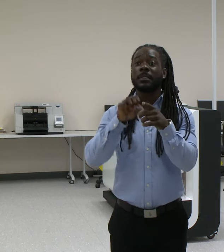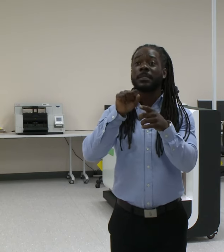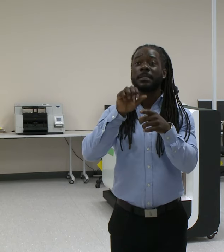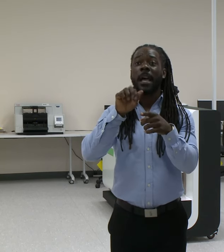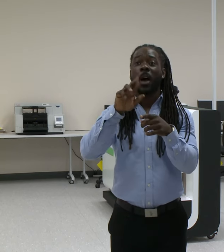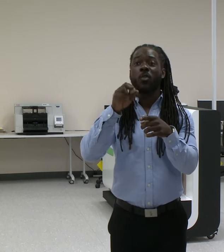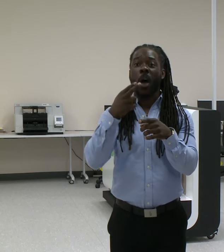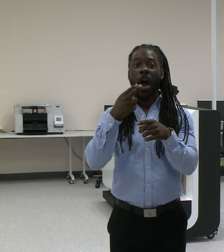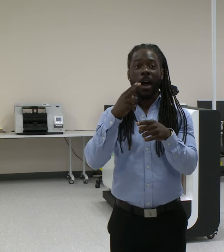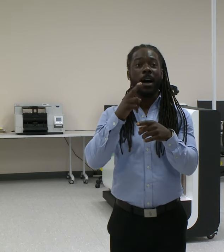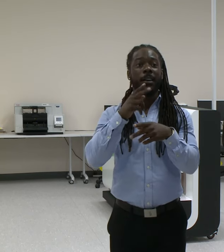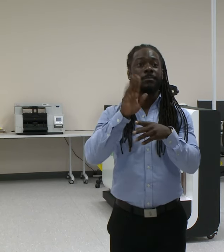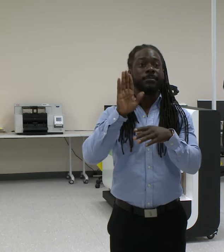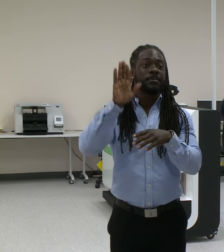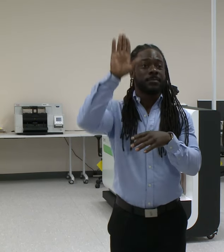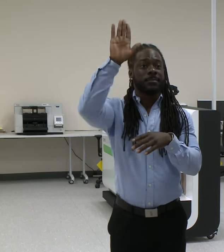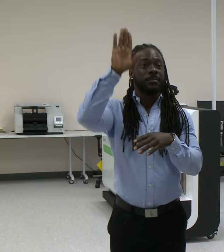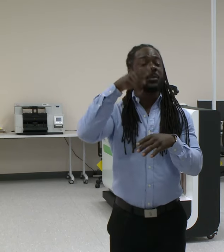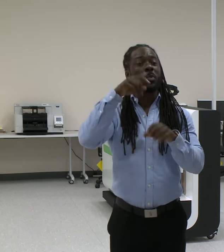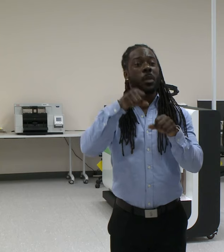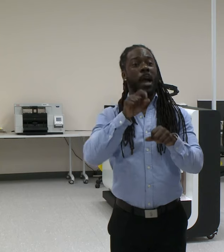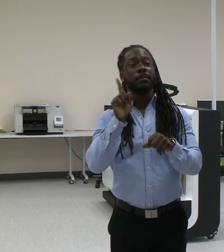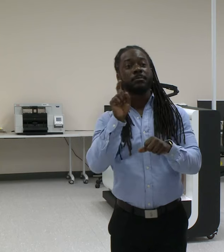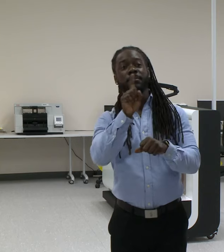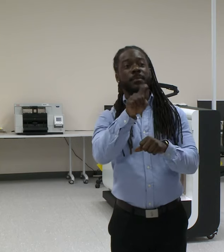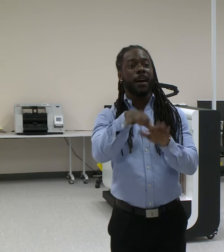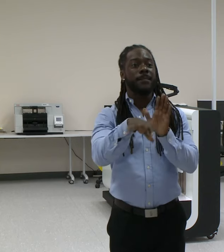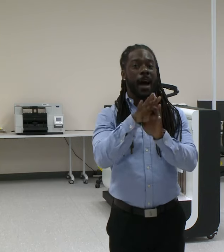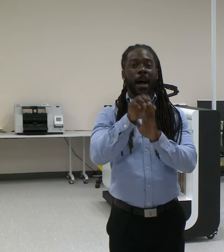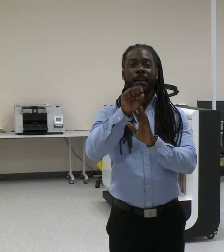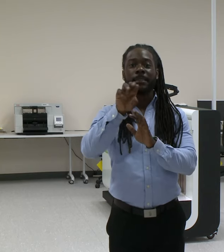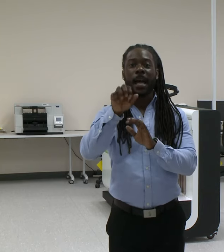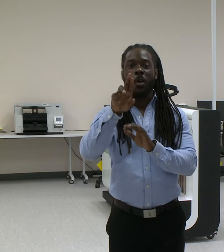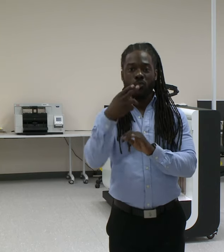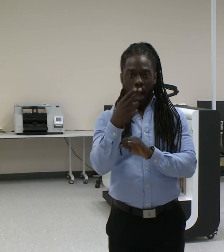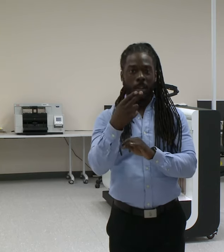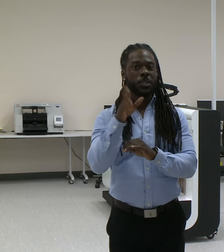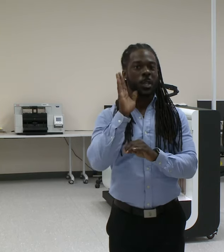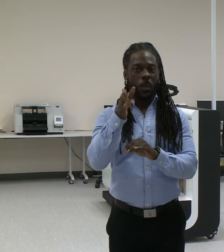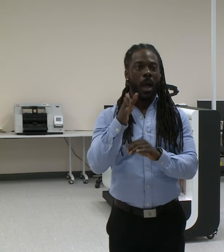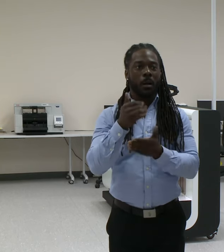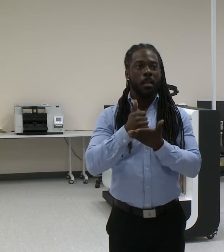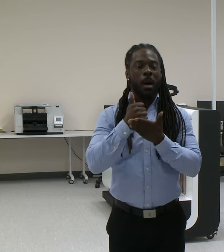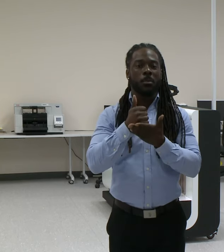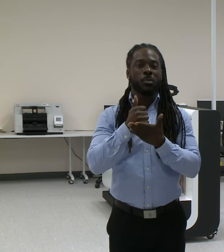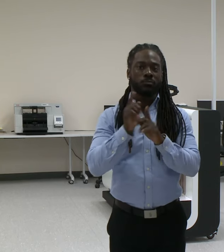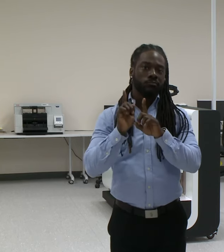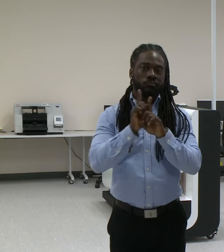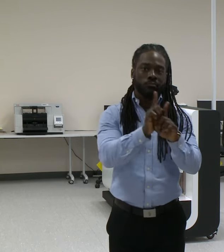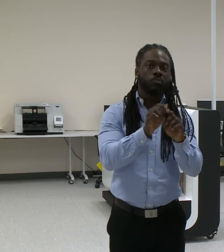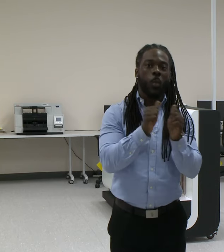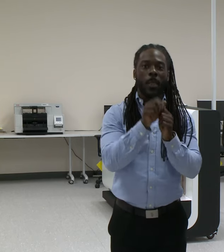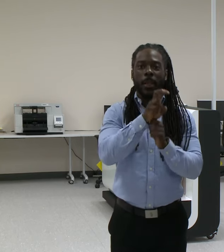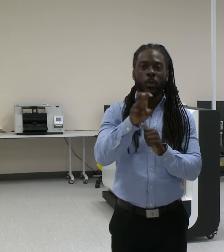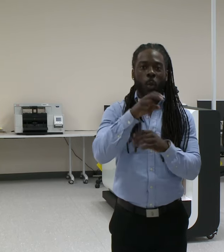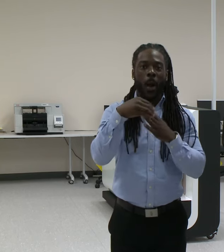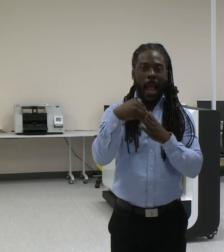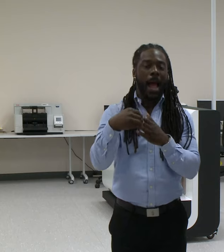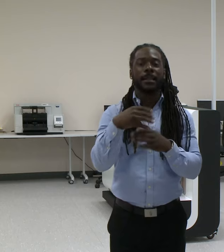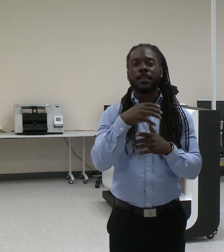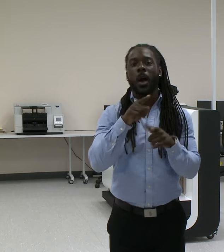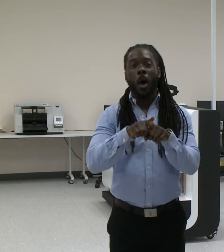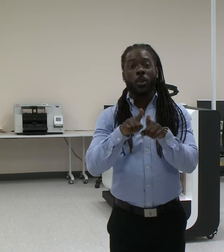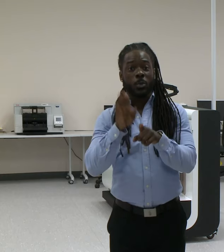waving your hand. Work your way to the back, and Sarah will get you with one of our tour guides. And there will also